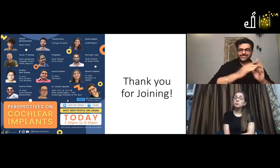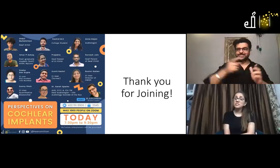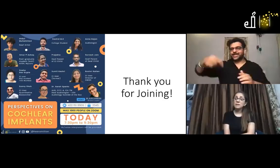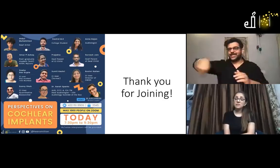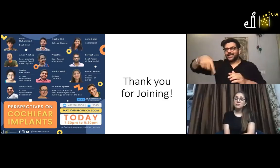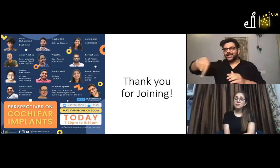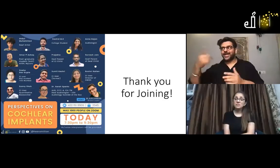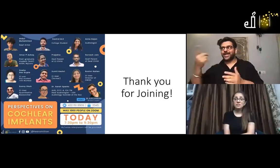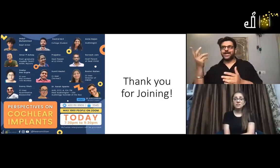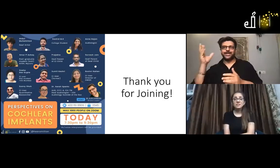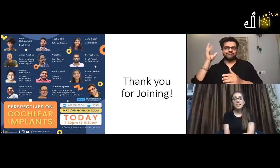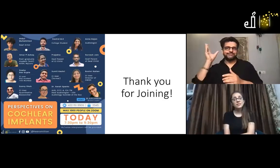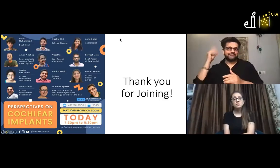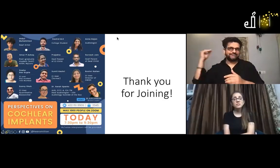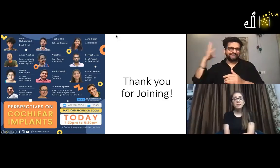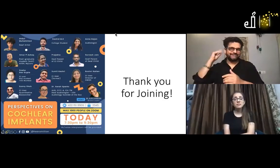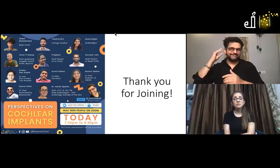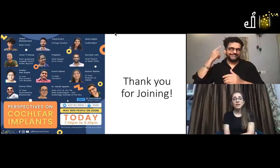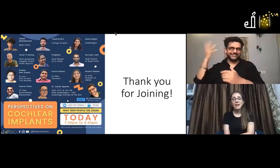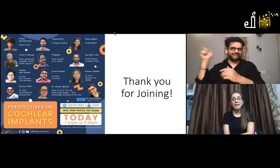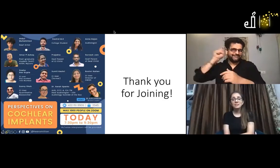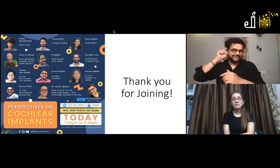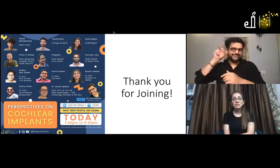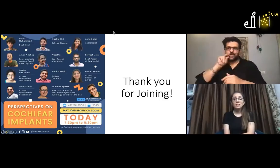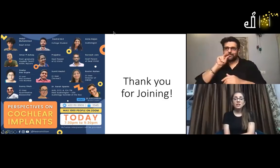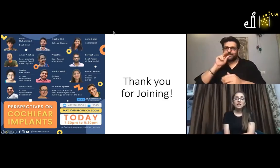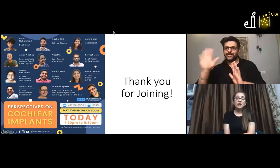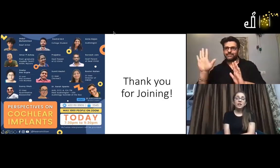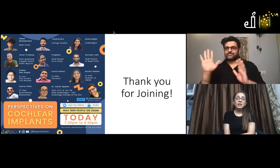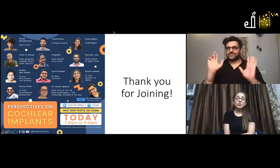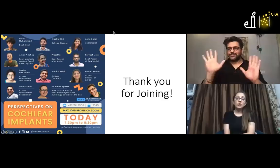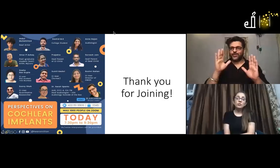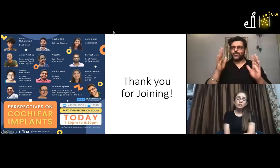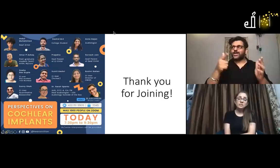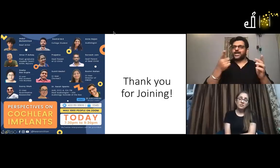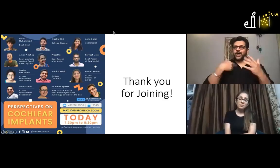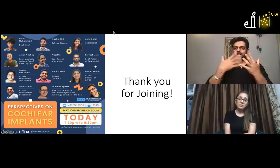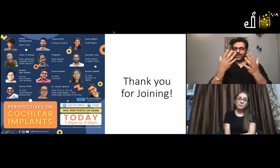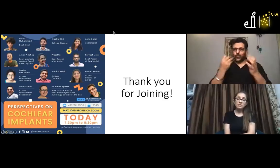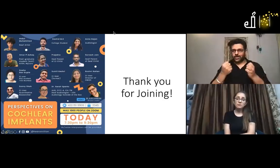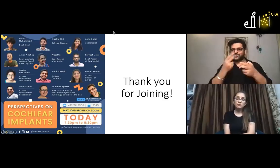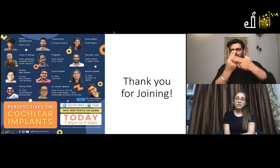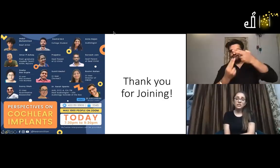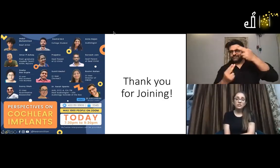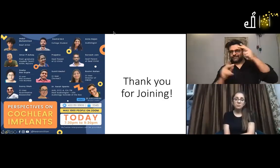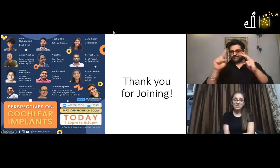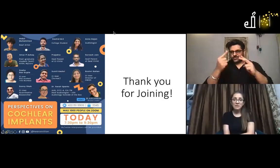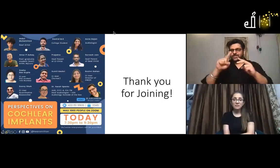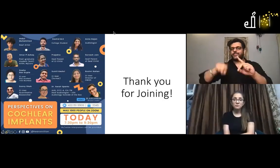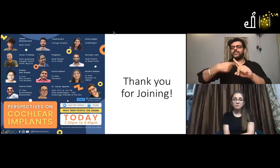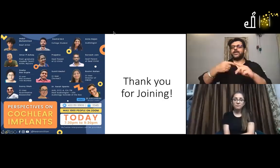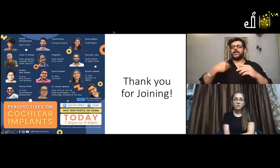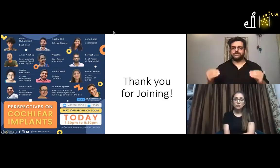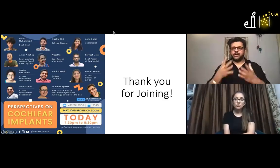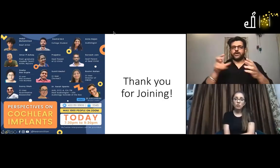having two perspectives, signer's perspective and an audiologist's perspective, a hearing